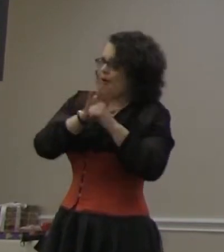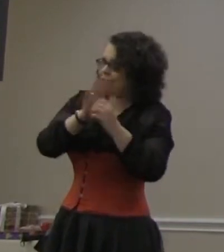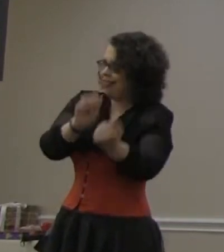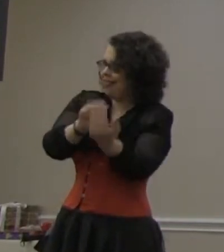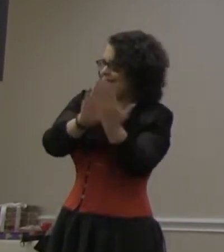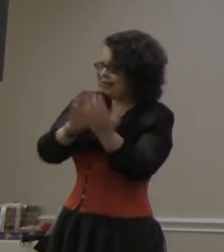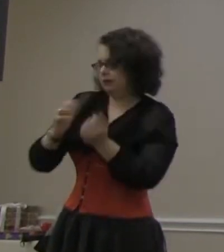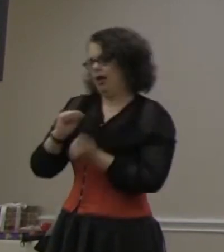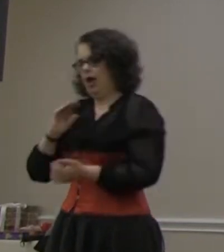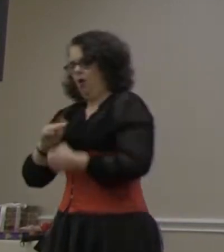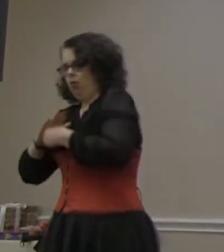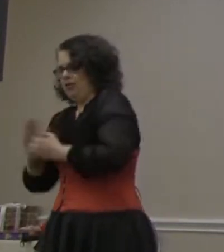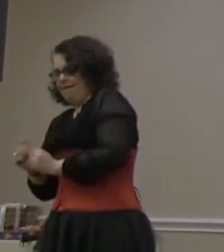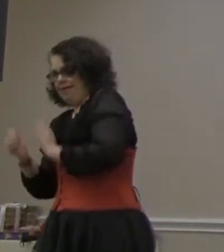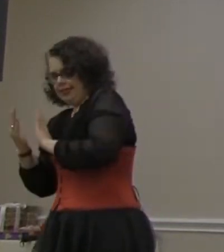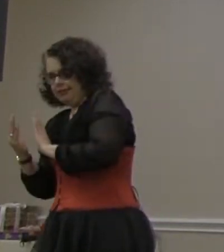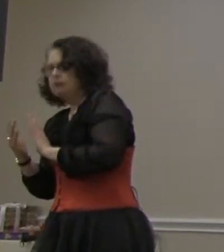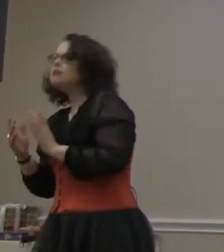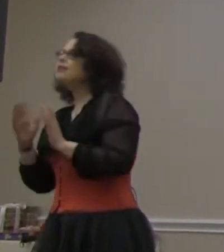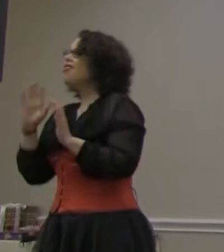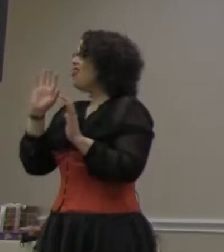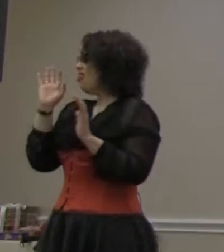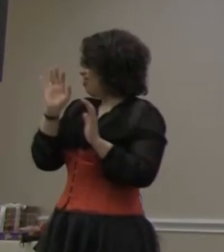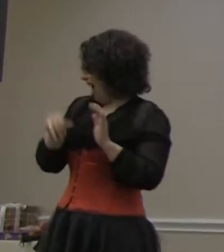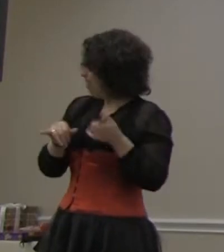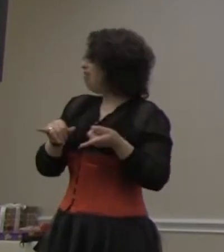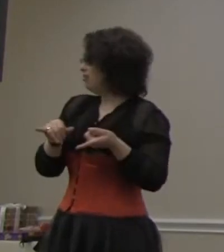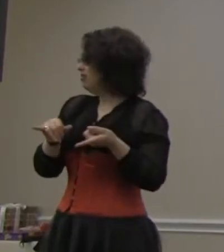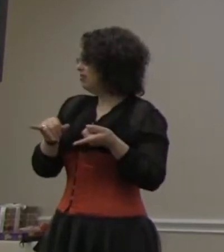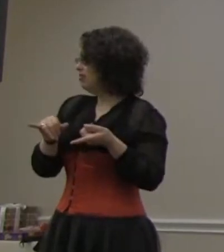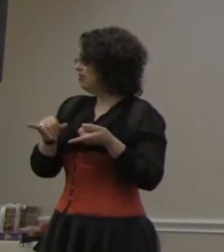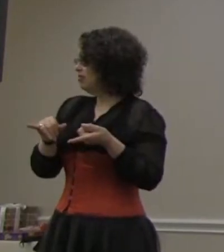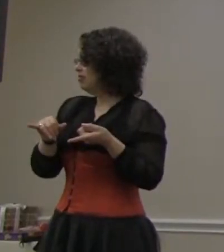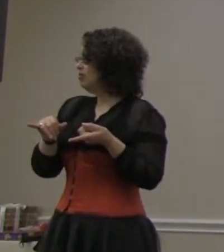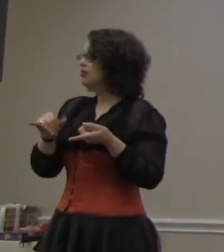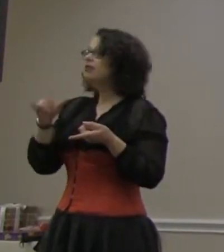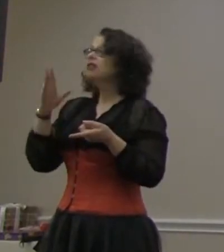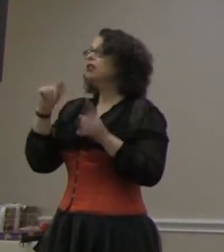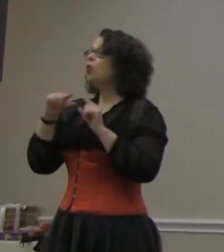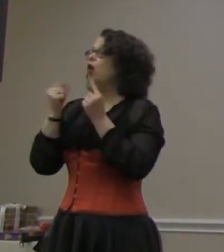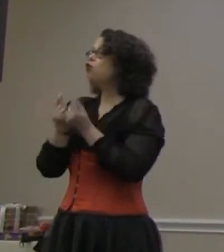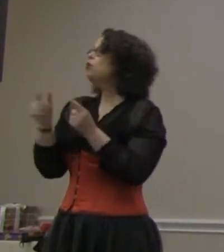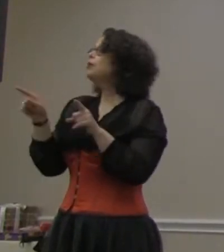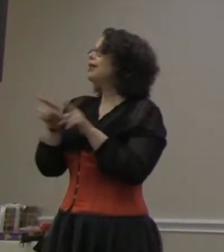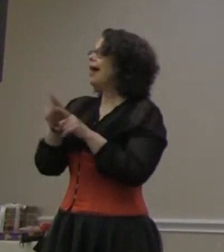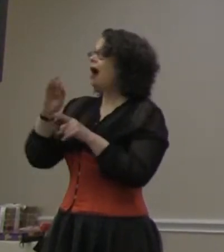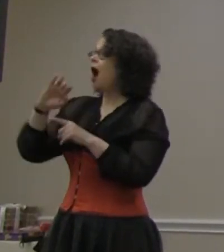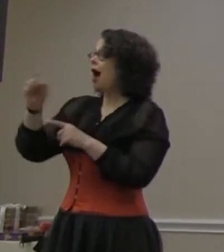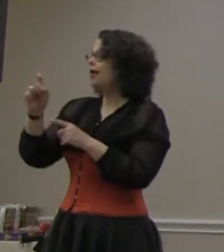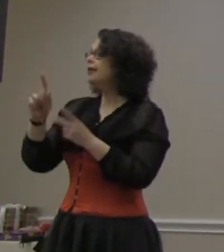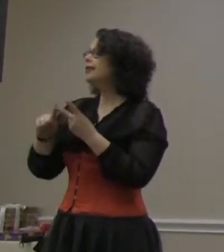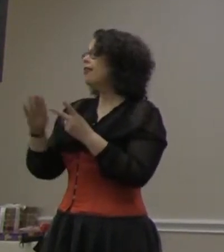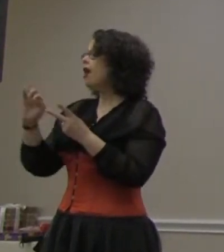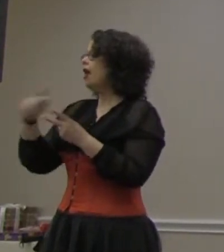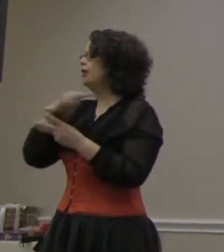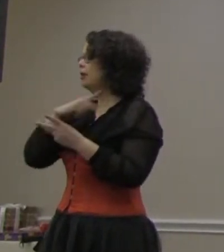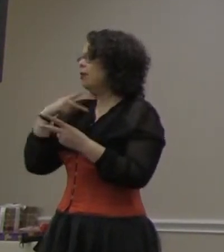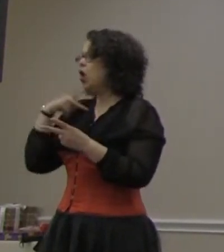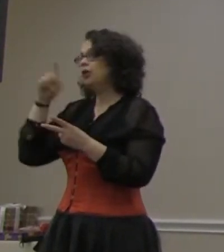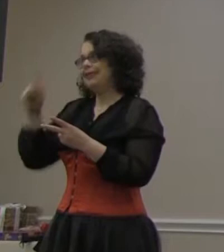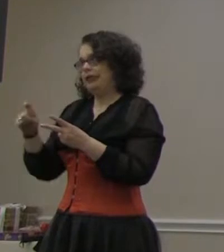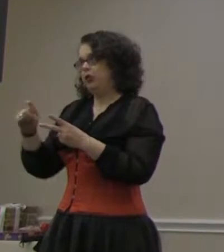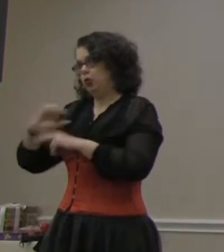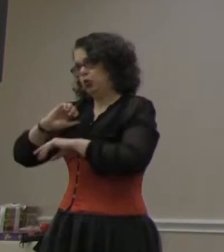facing. This, my friends, is why groups like Onyx and the Onyx Pearls need to